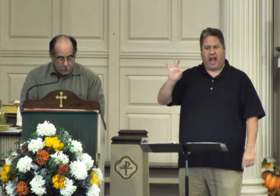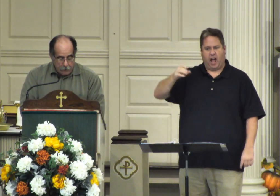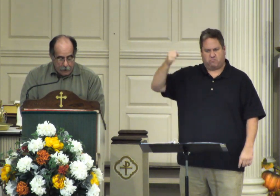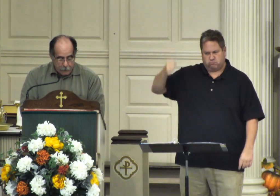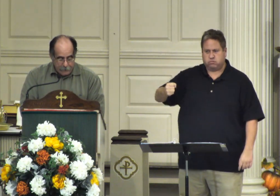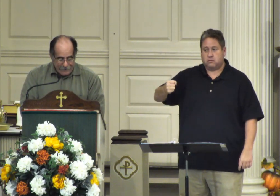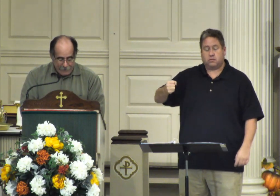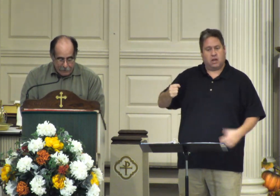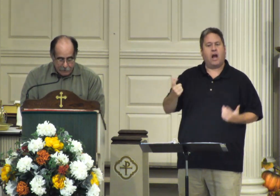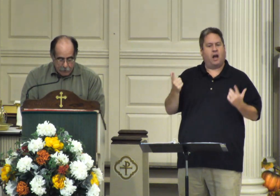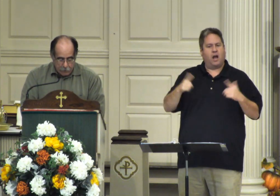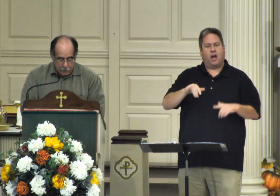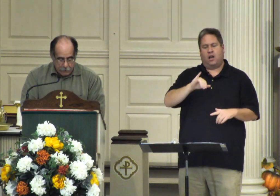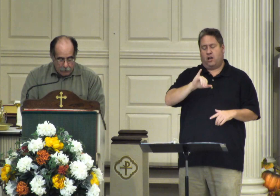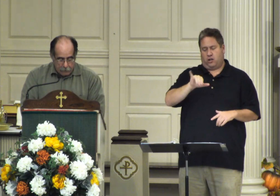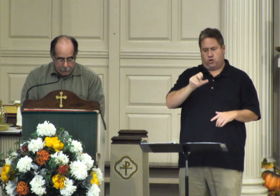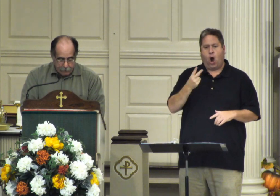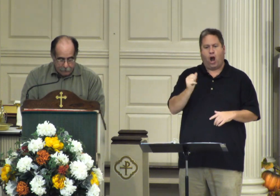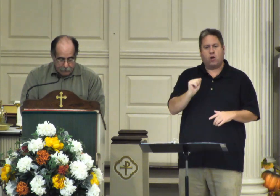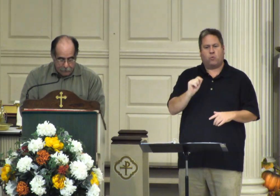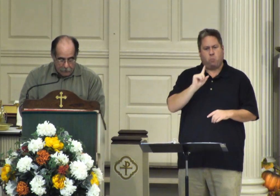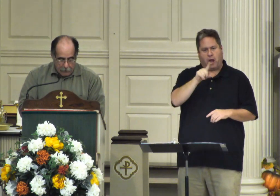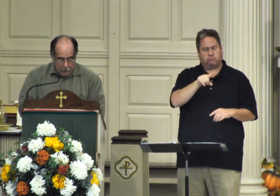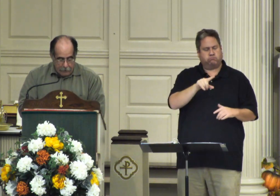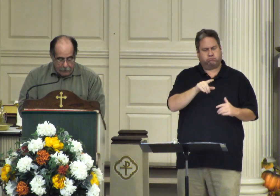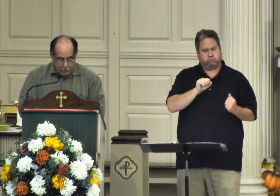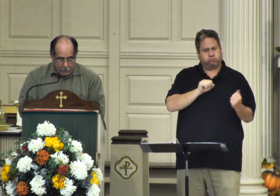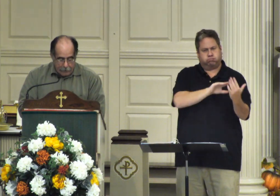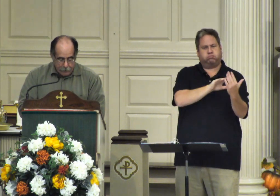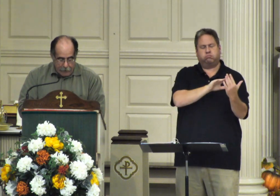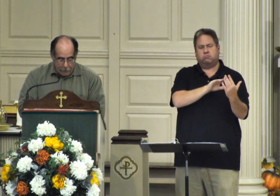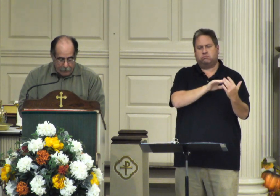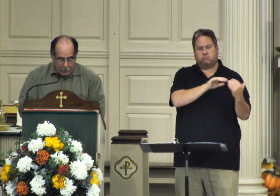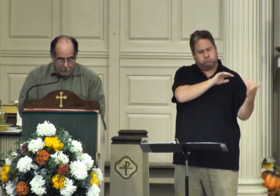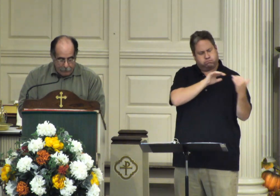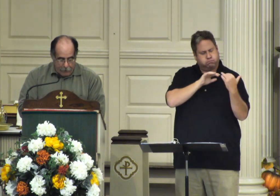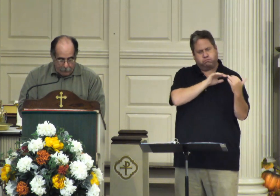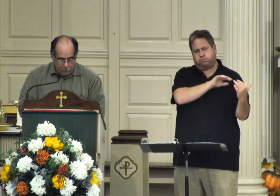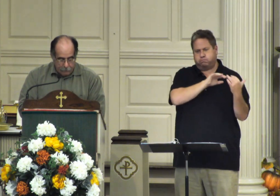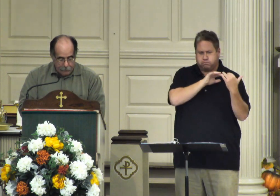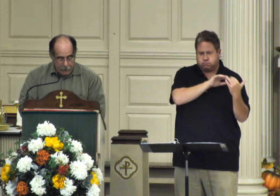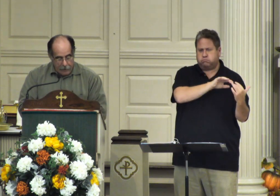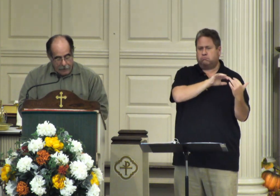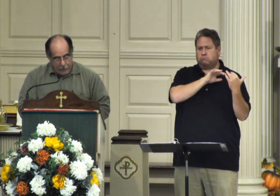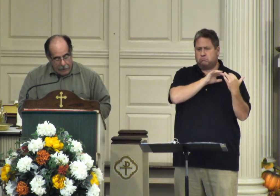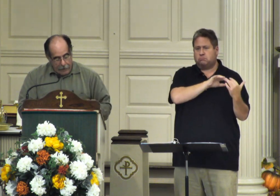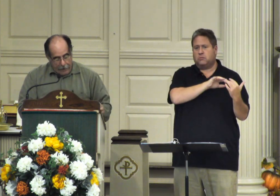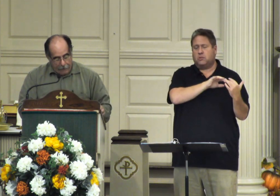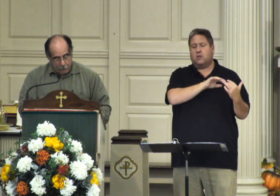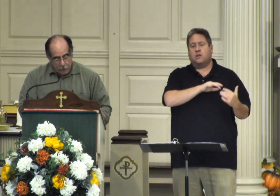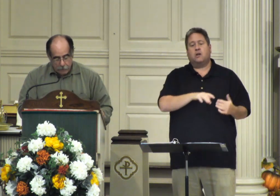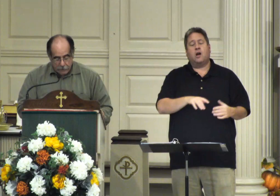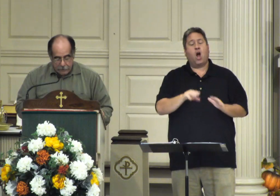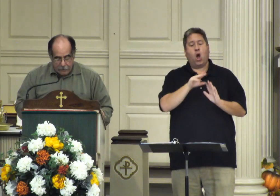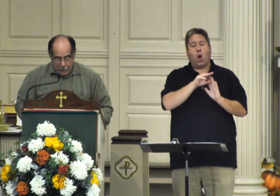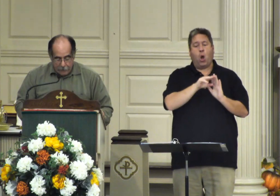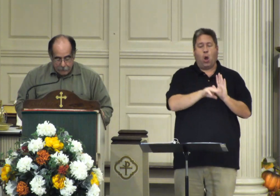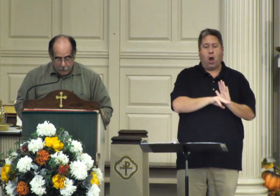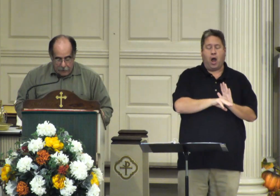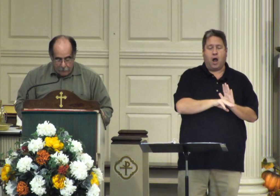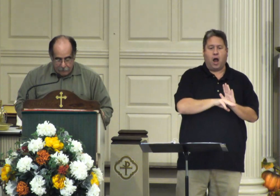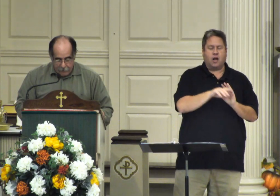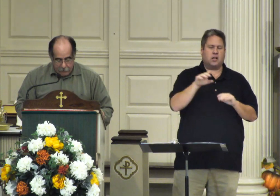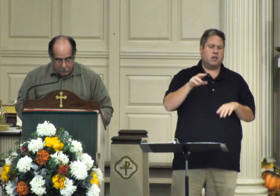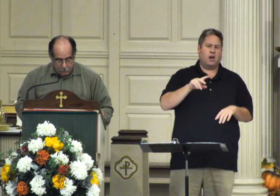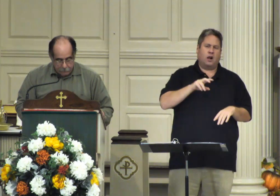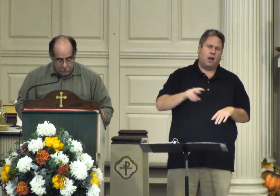So Joshua did as Moses told him. He engaged Amalek in battle after Moses had climbed to the